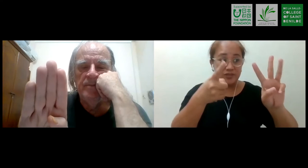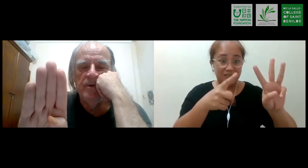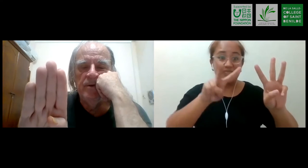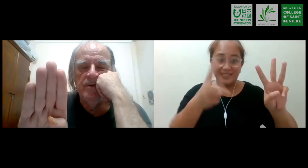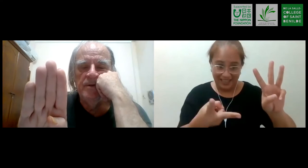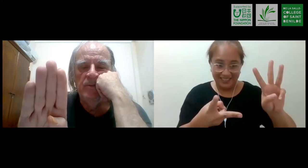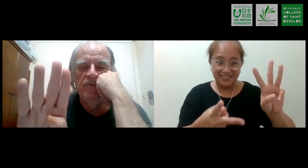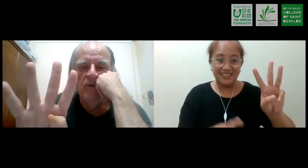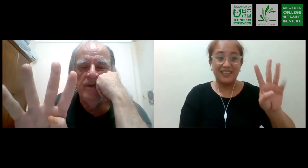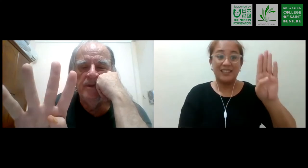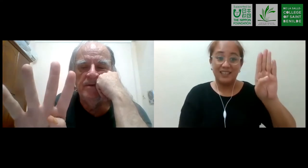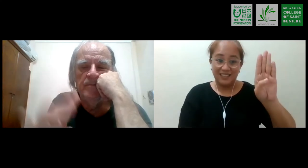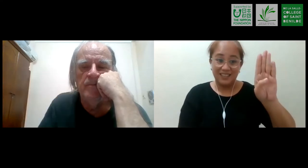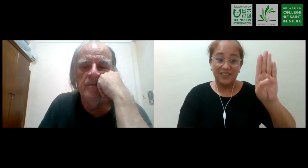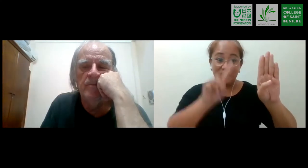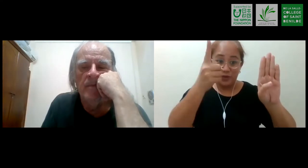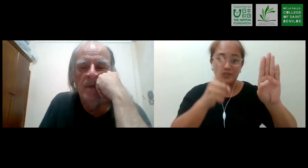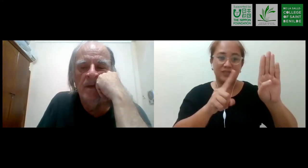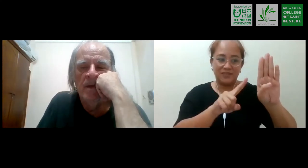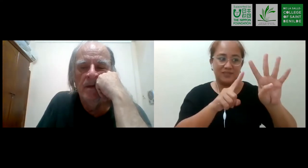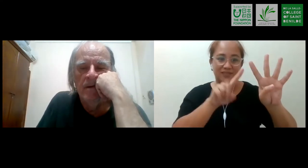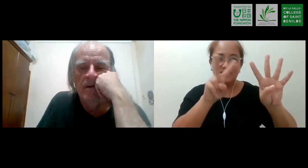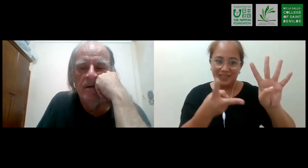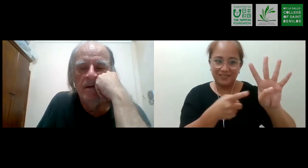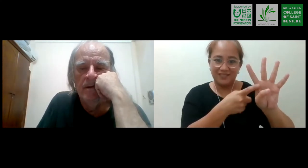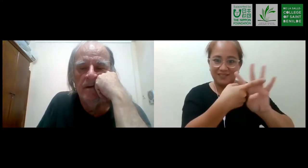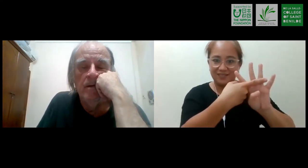hand shape occurs before this.